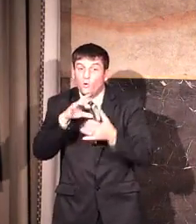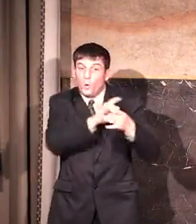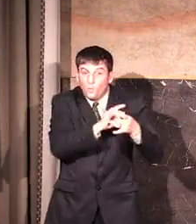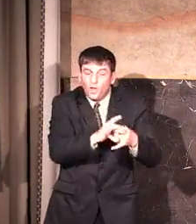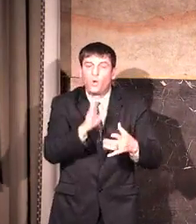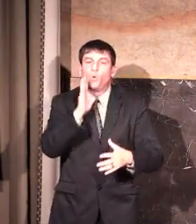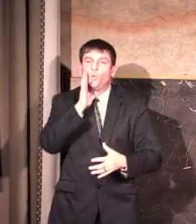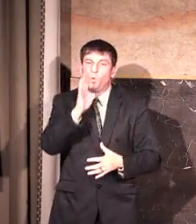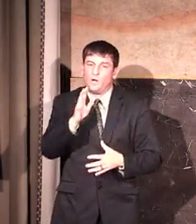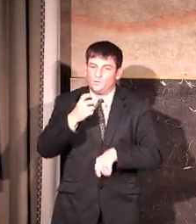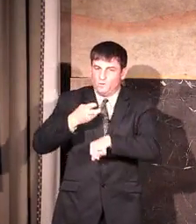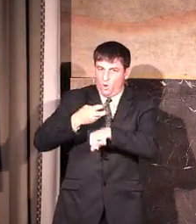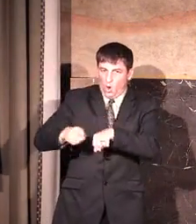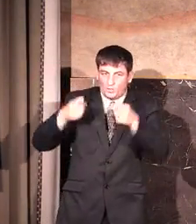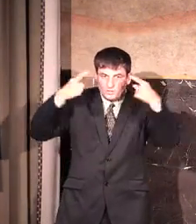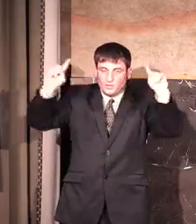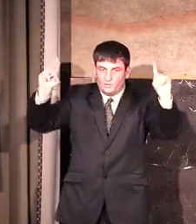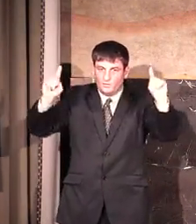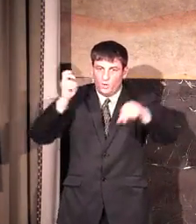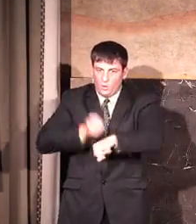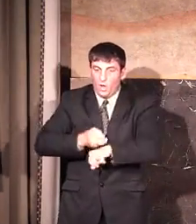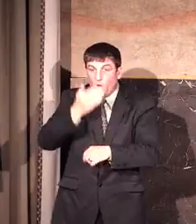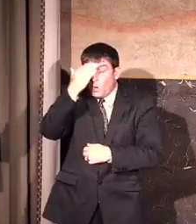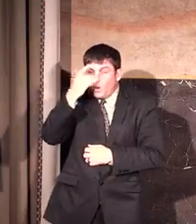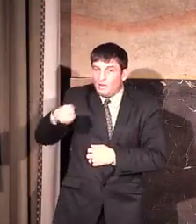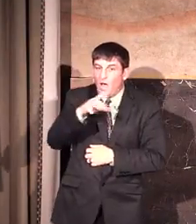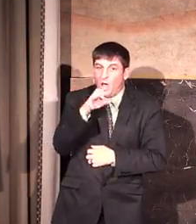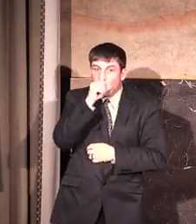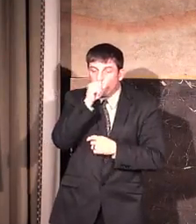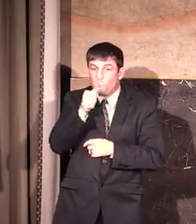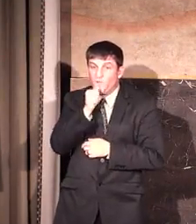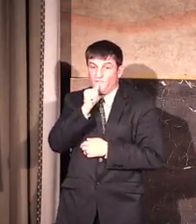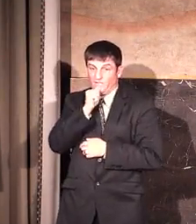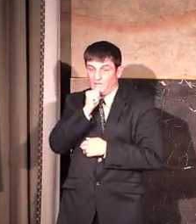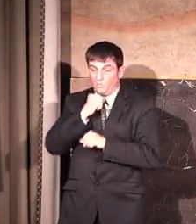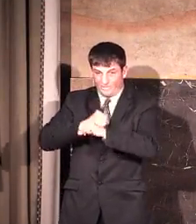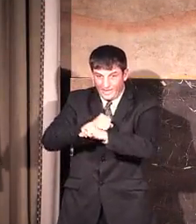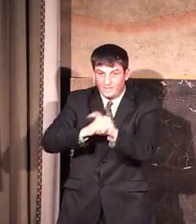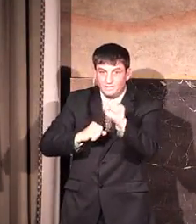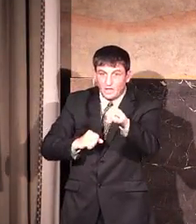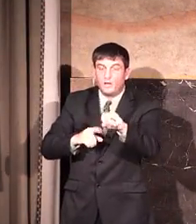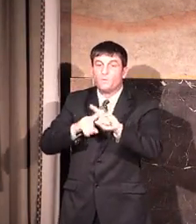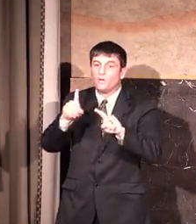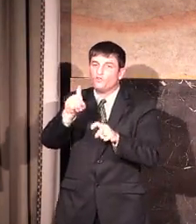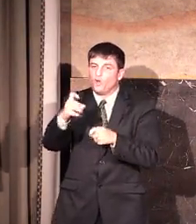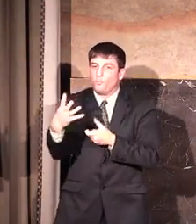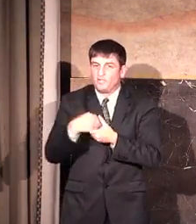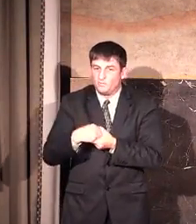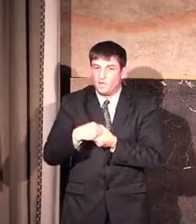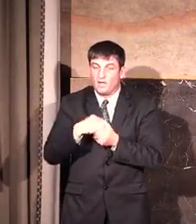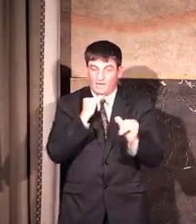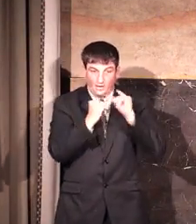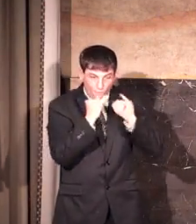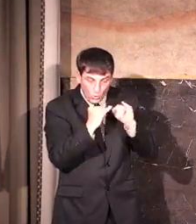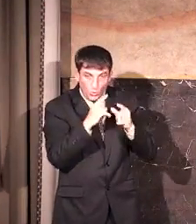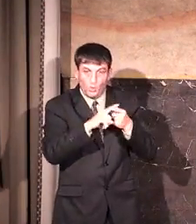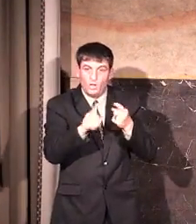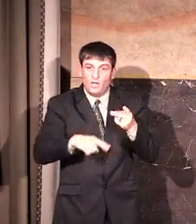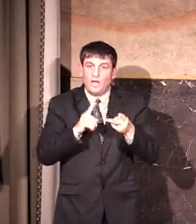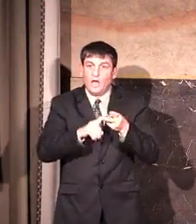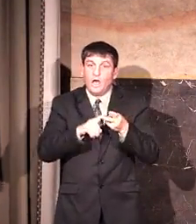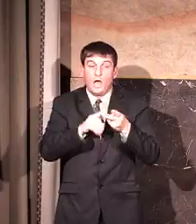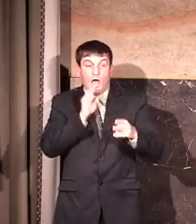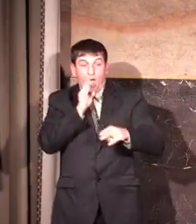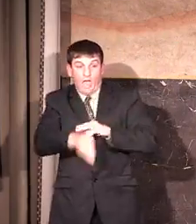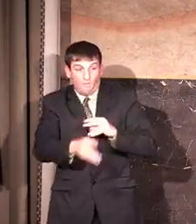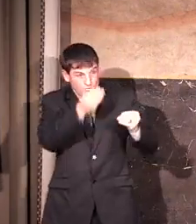encourage people, understand your privacy is protected, but we need your participation, not just in the interview, but then in the staying at home, universally after